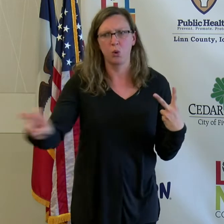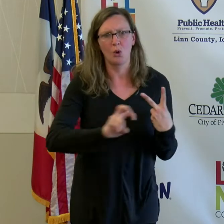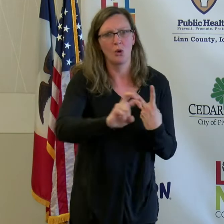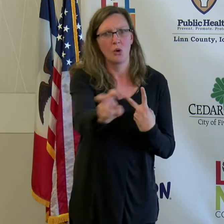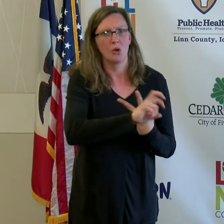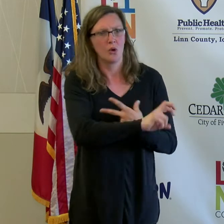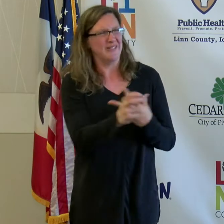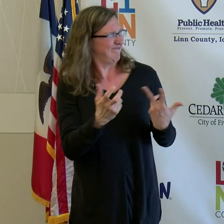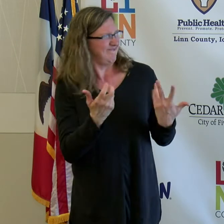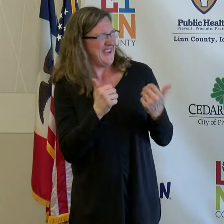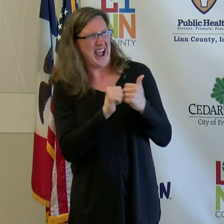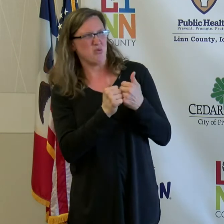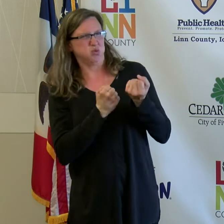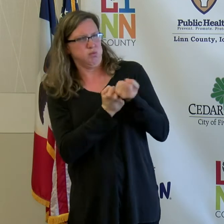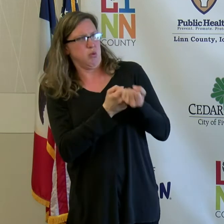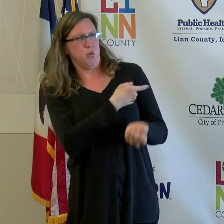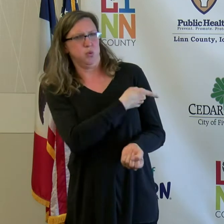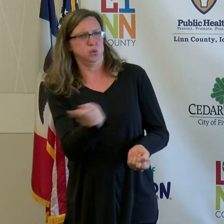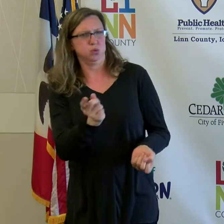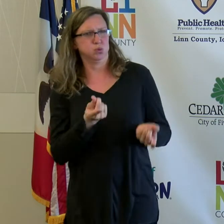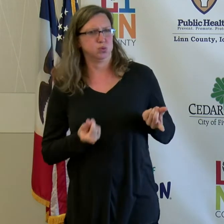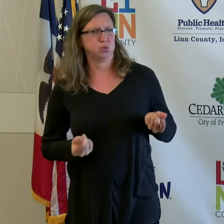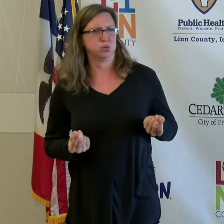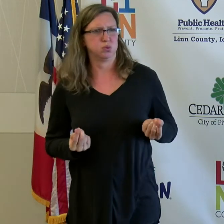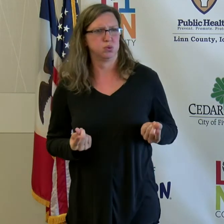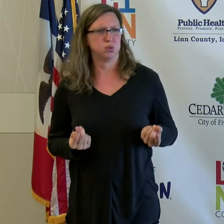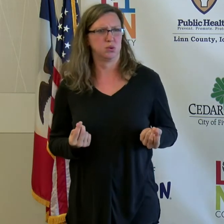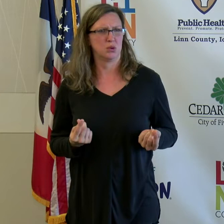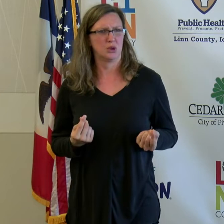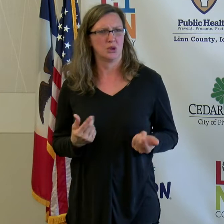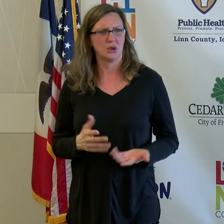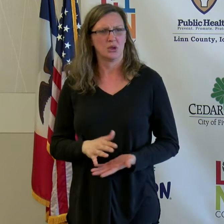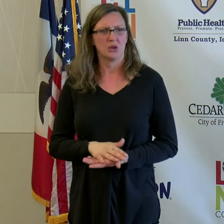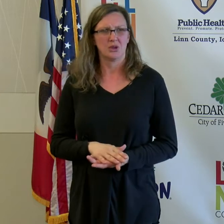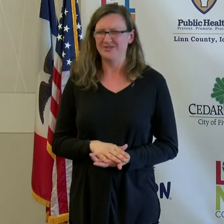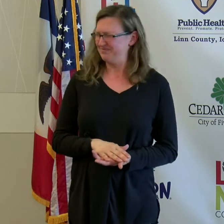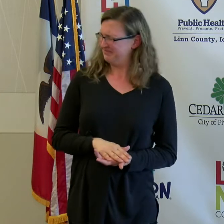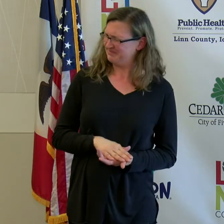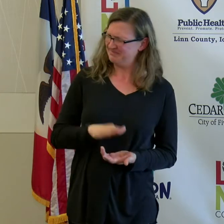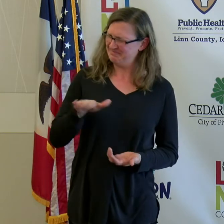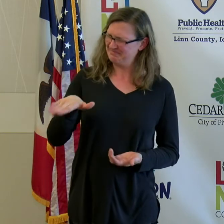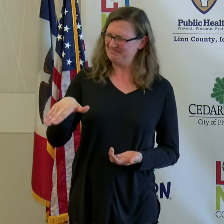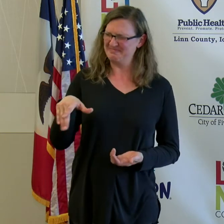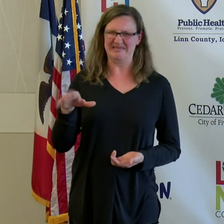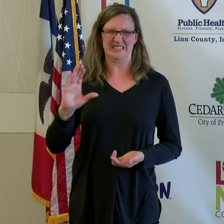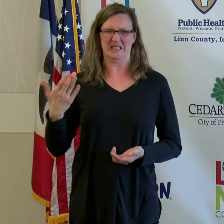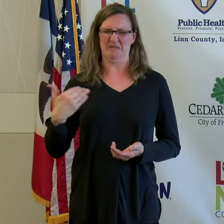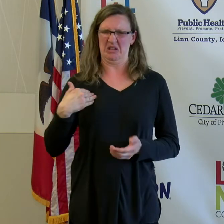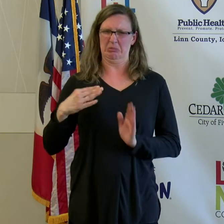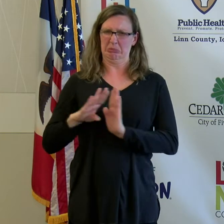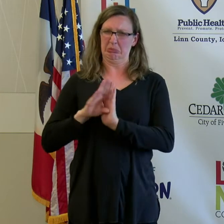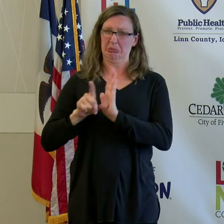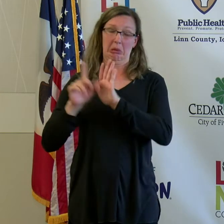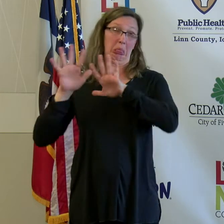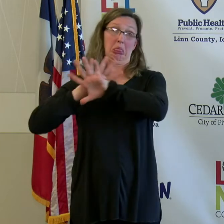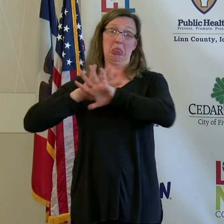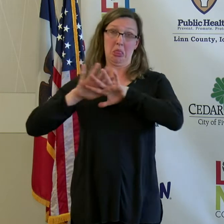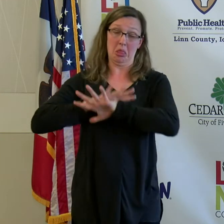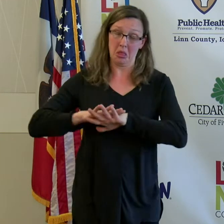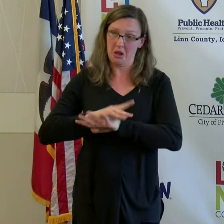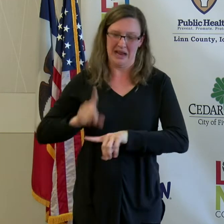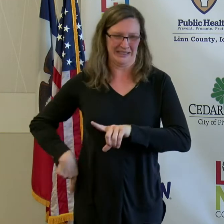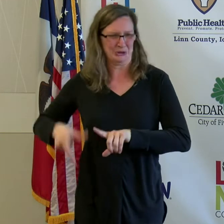And Shannon, if you have audio in the background, it provides some feedback. So if you could turn your audio off in the background, that would help with the feedback.